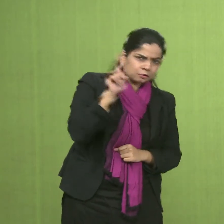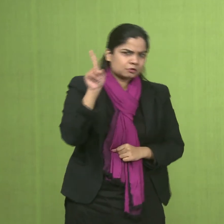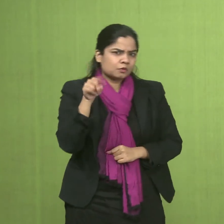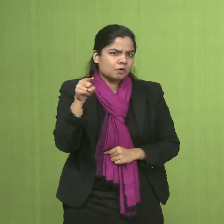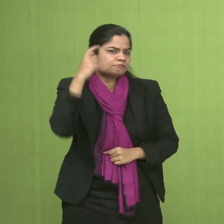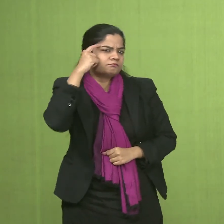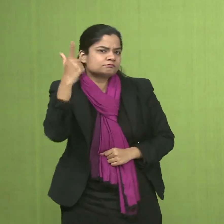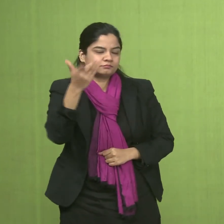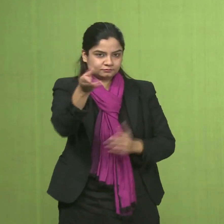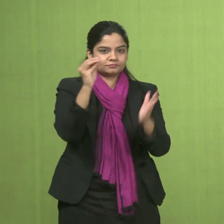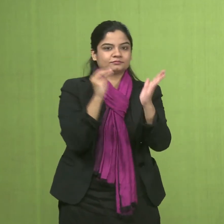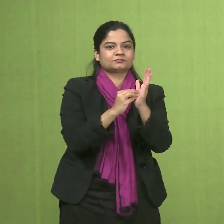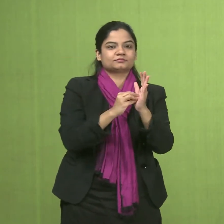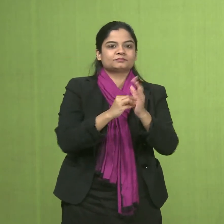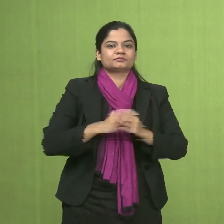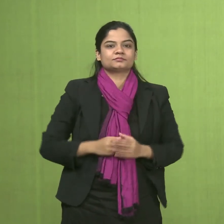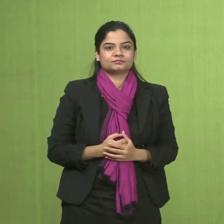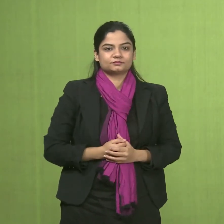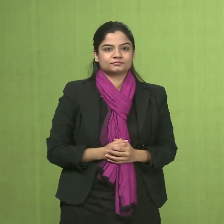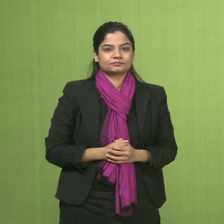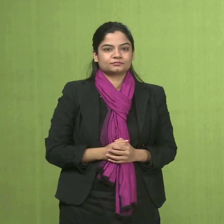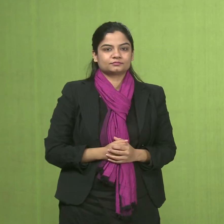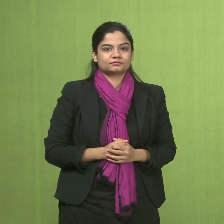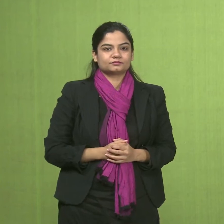false? Think about it and write your answer.